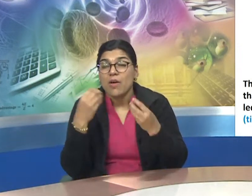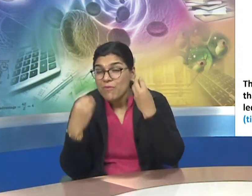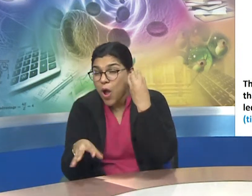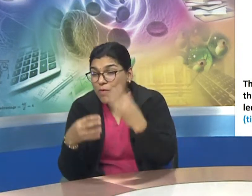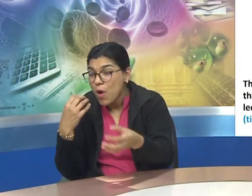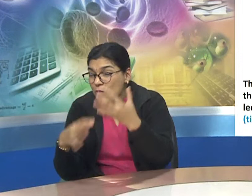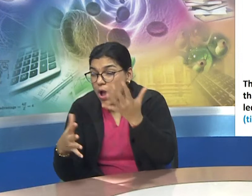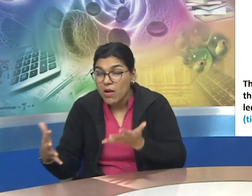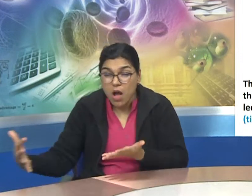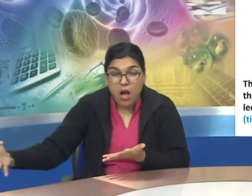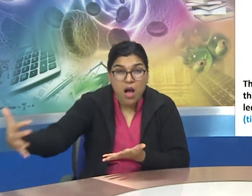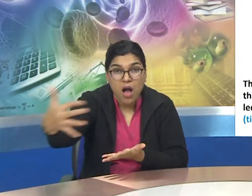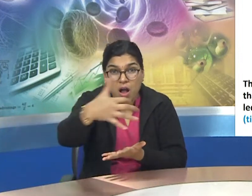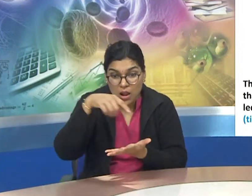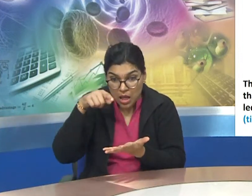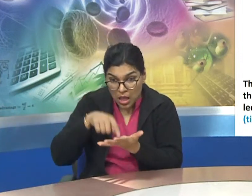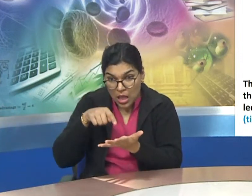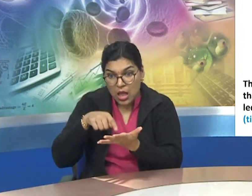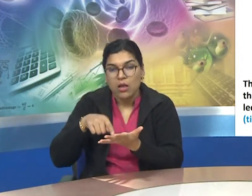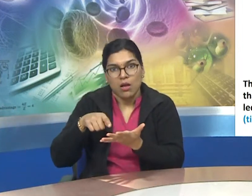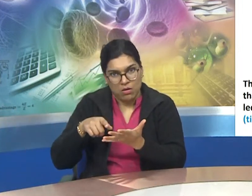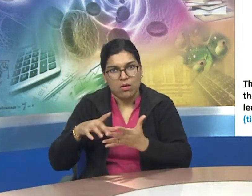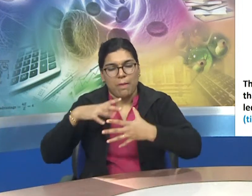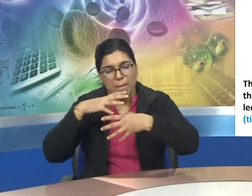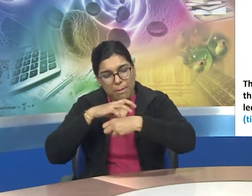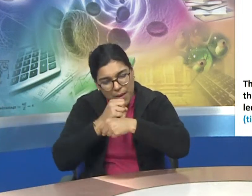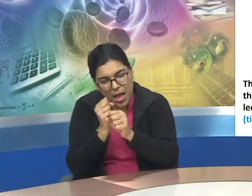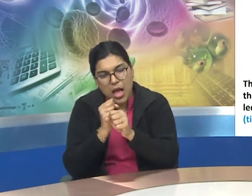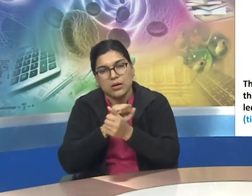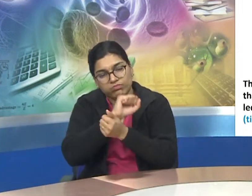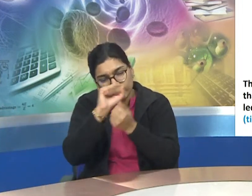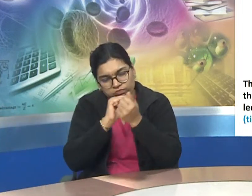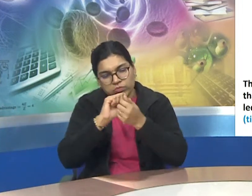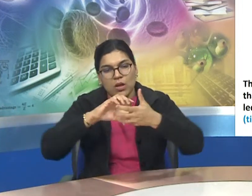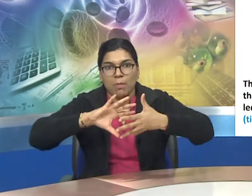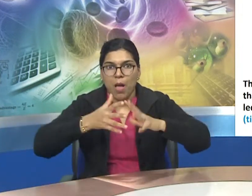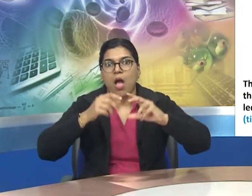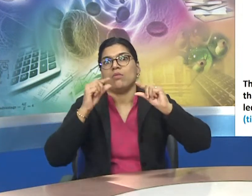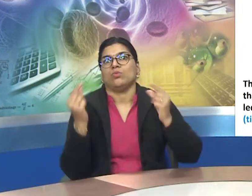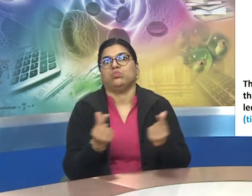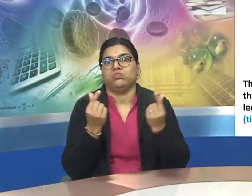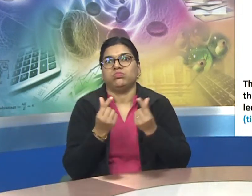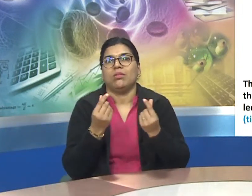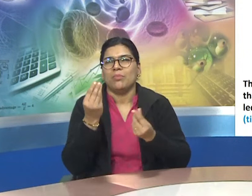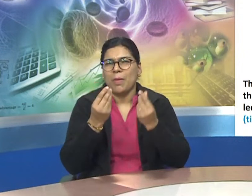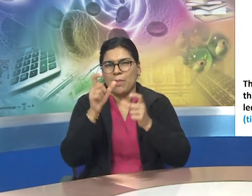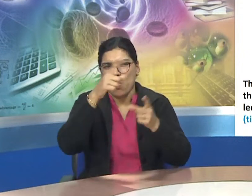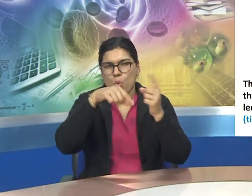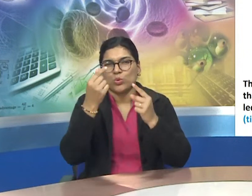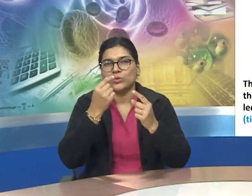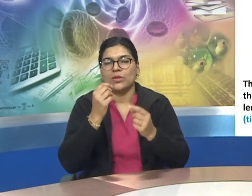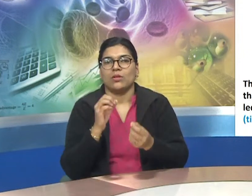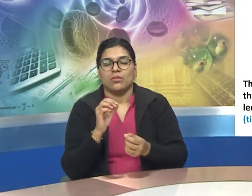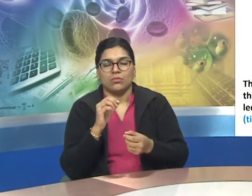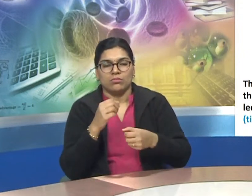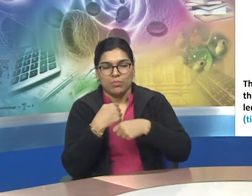of energy, there is one biogas, which is created out of the human waste or animal waste or the